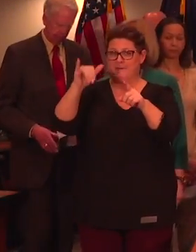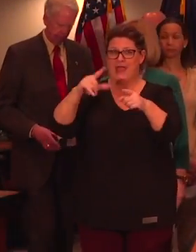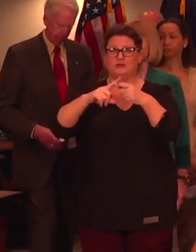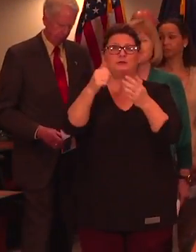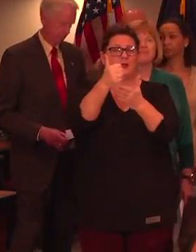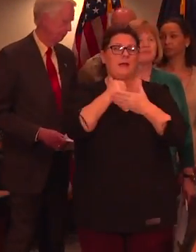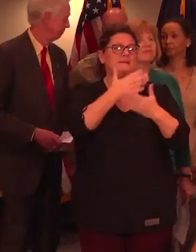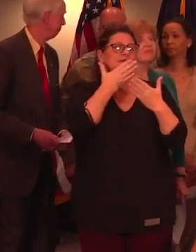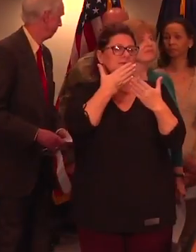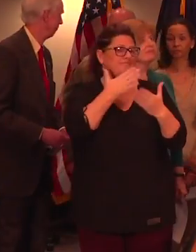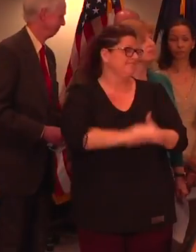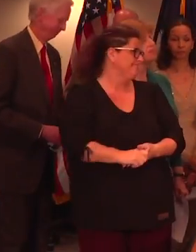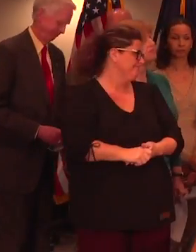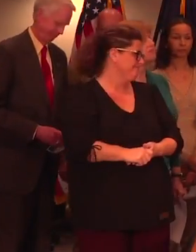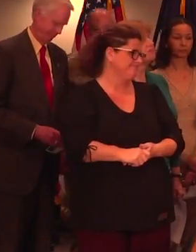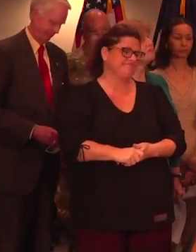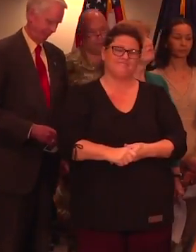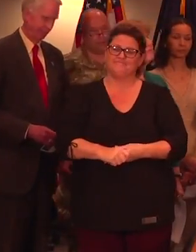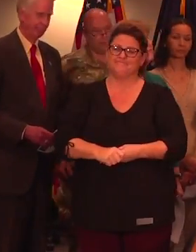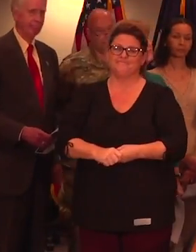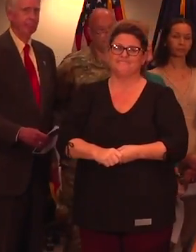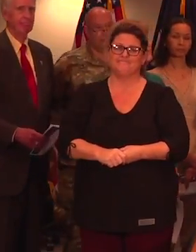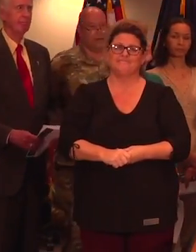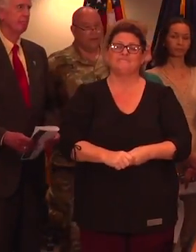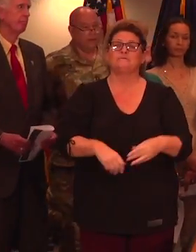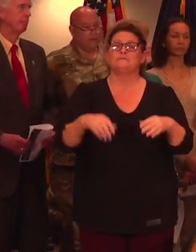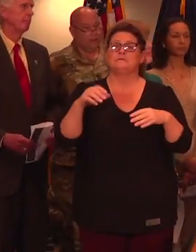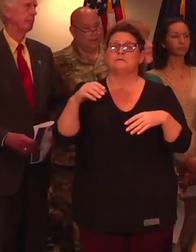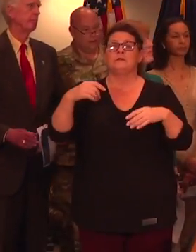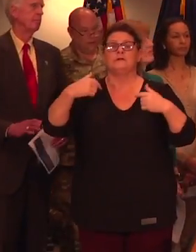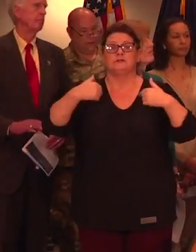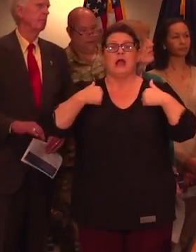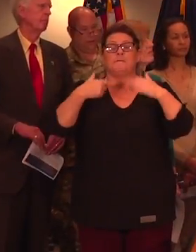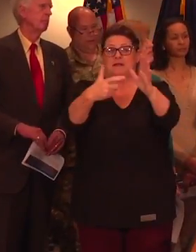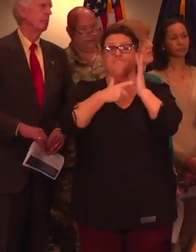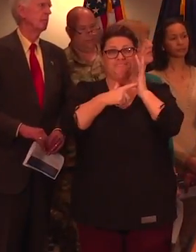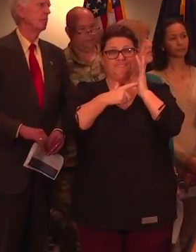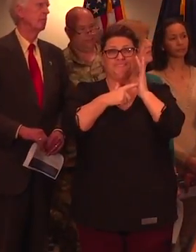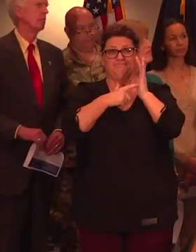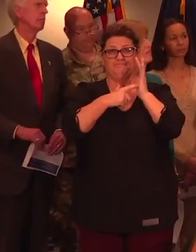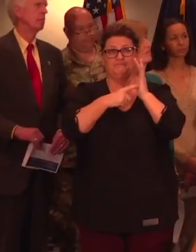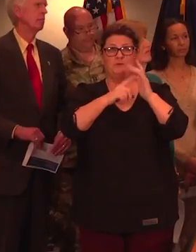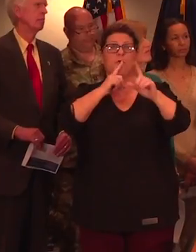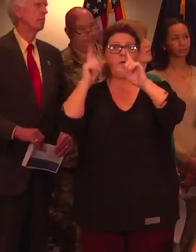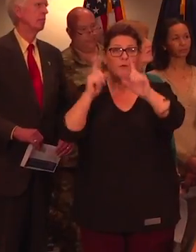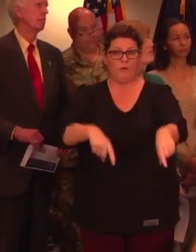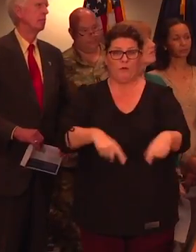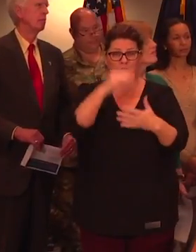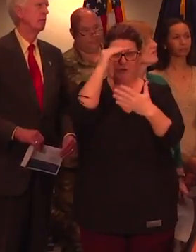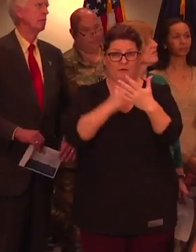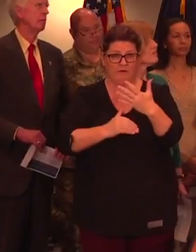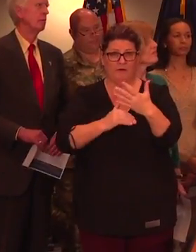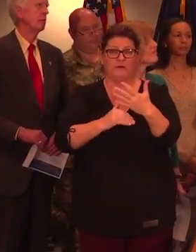as well. We thank you for being here. I've been issuing an executive order which will provide as follows.